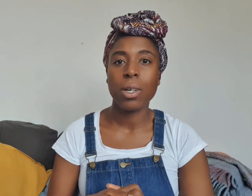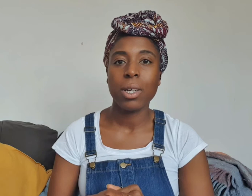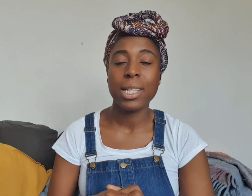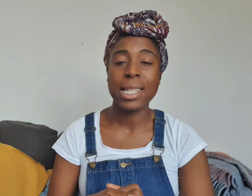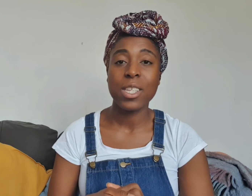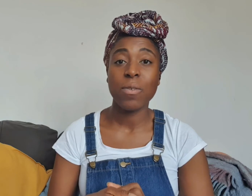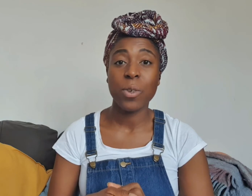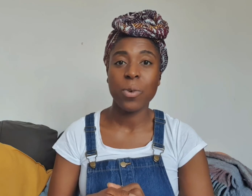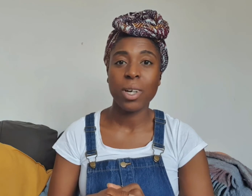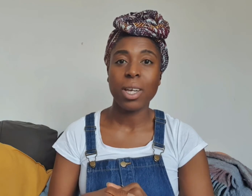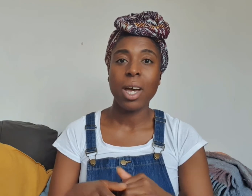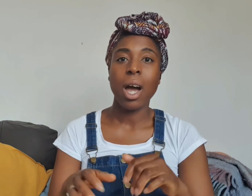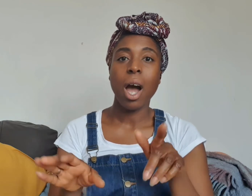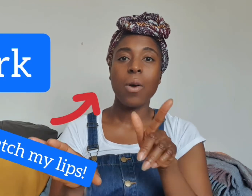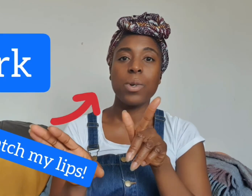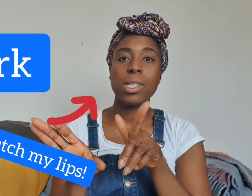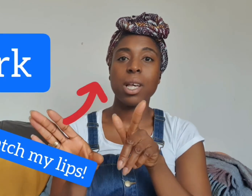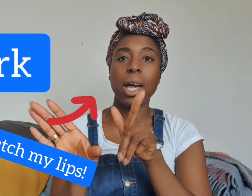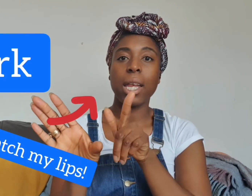the city of York, I would say